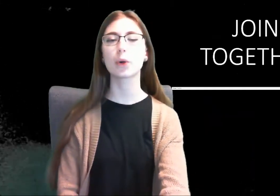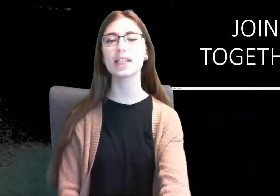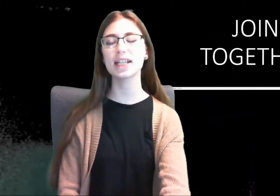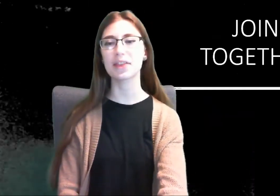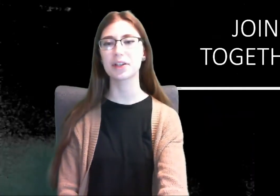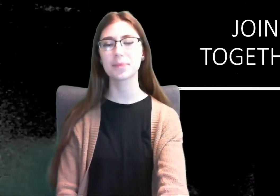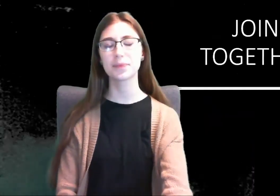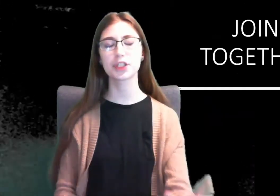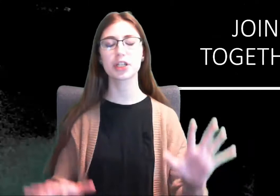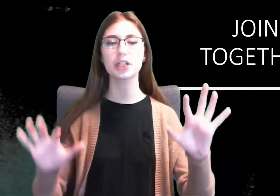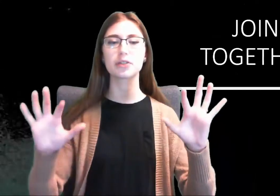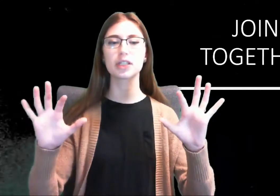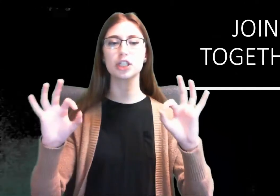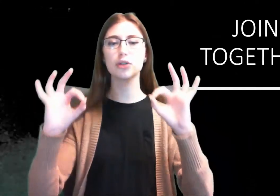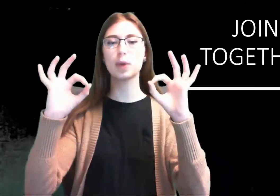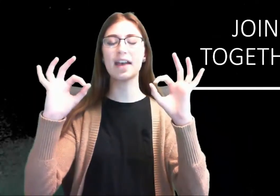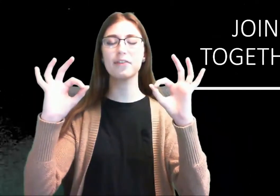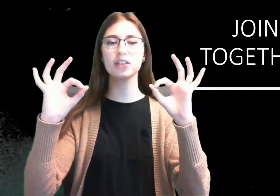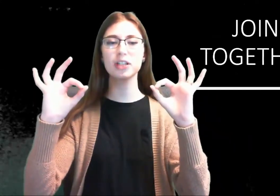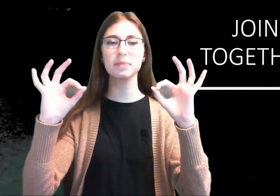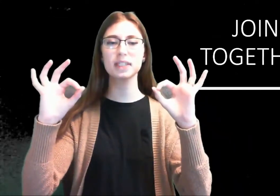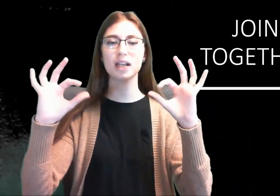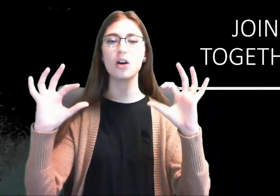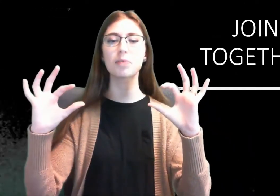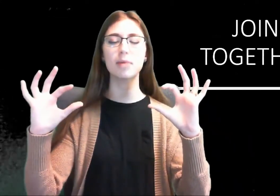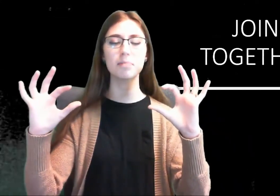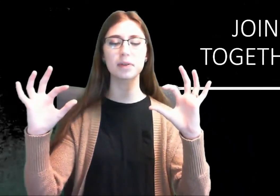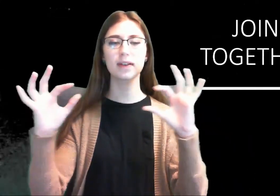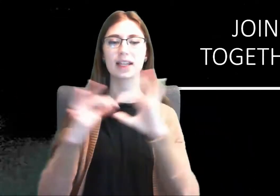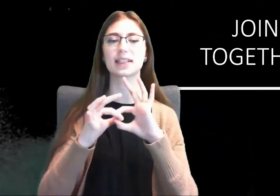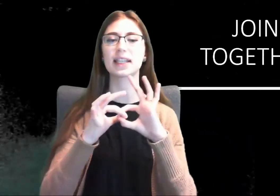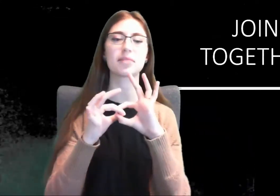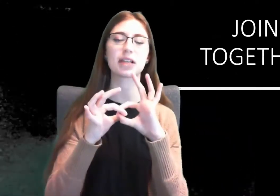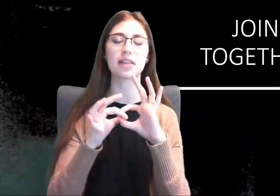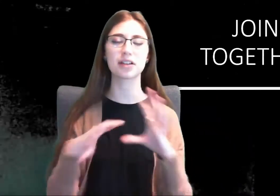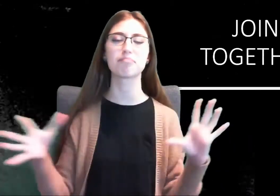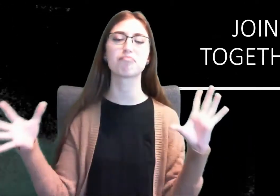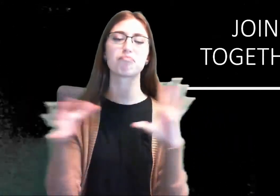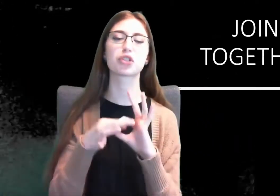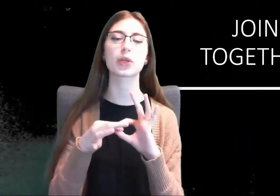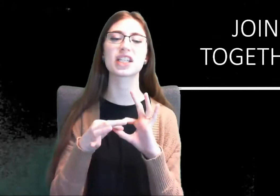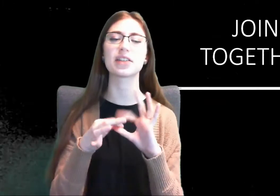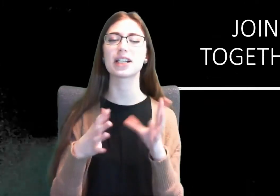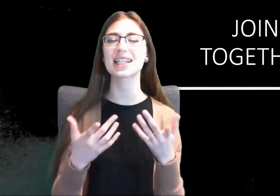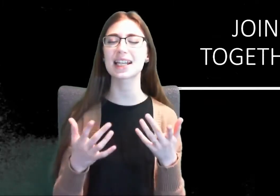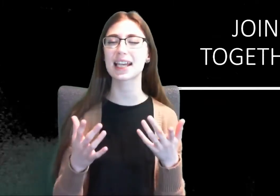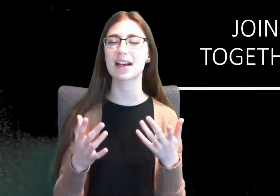Join together. So you're going to use 2 F handshakes, open them up, and then link them together. Join together. It's kind of